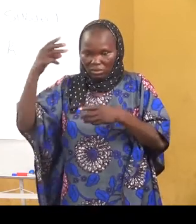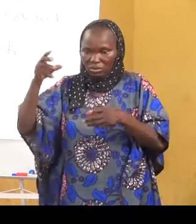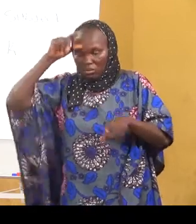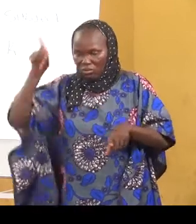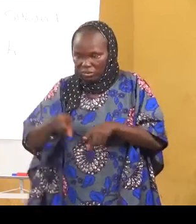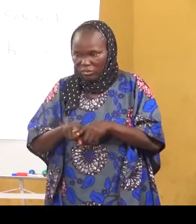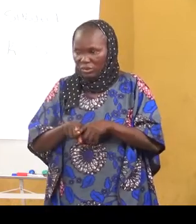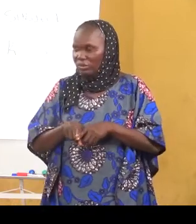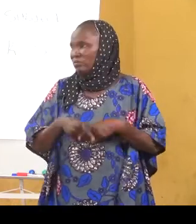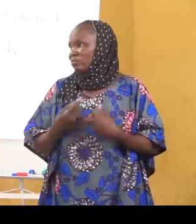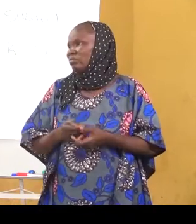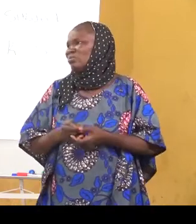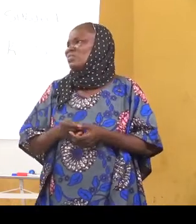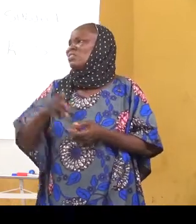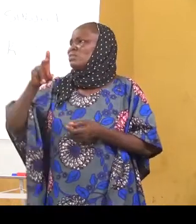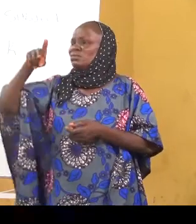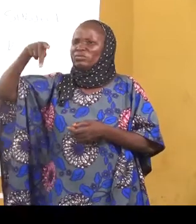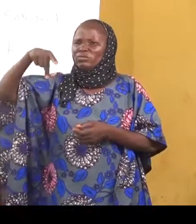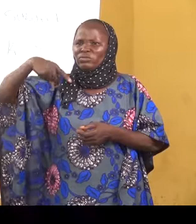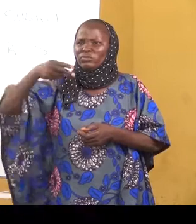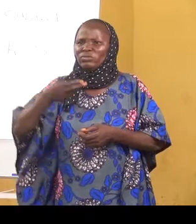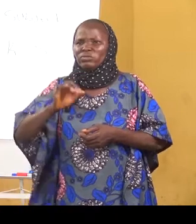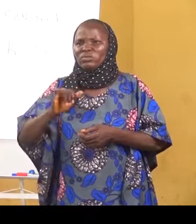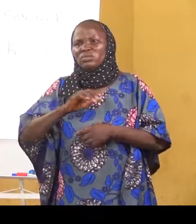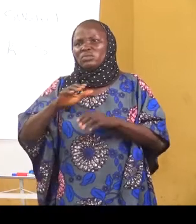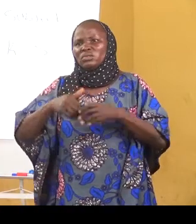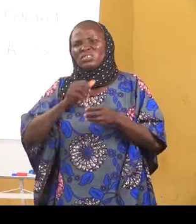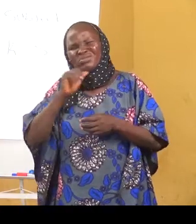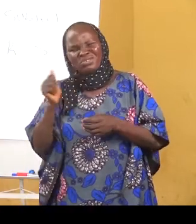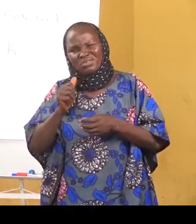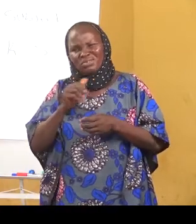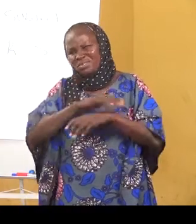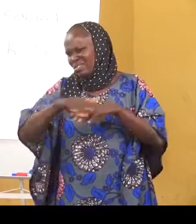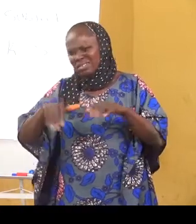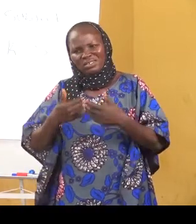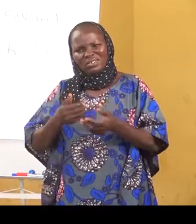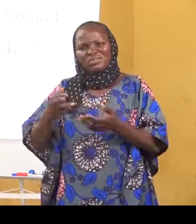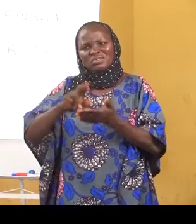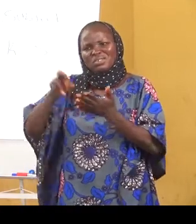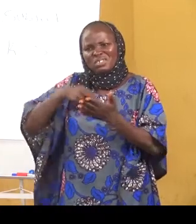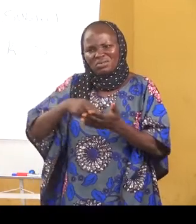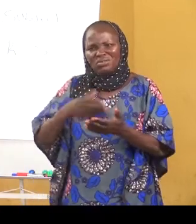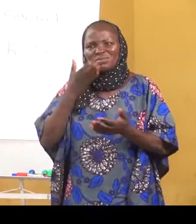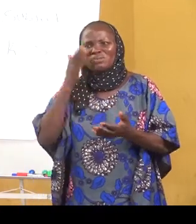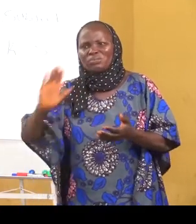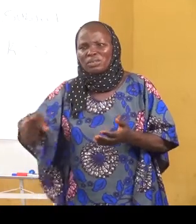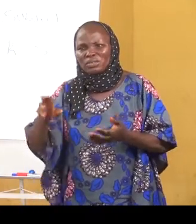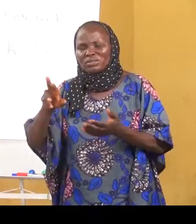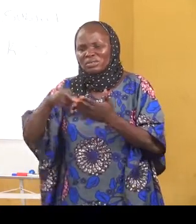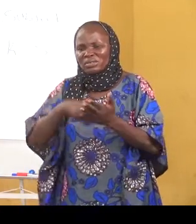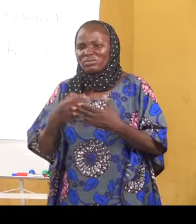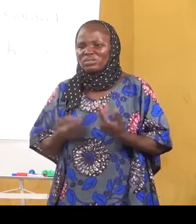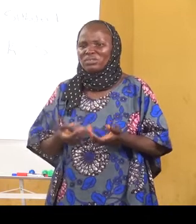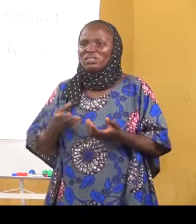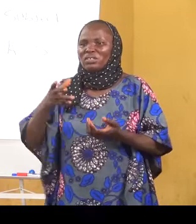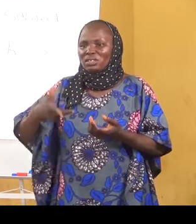Philemon should have no record of any bad debt against his servant. He should receive